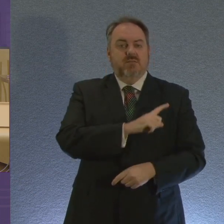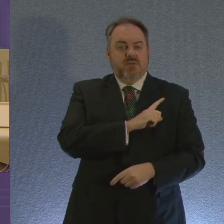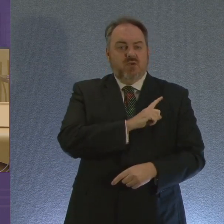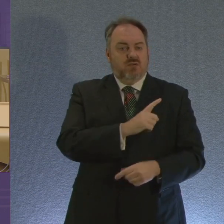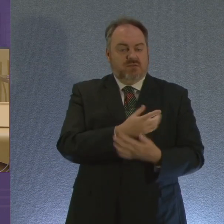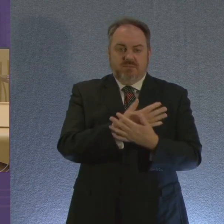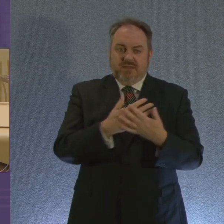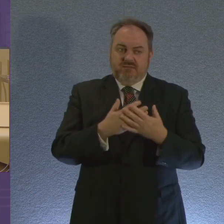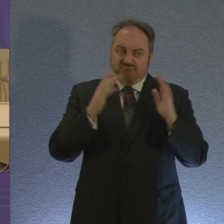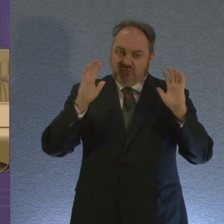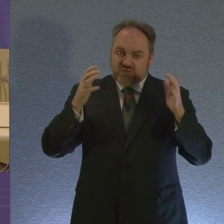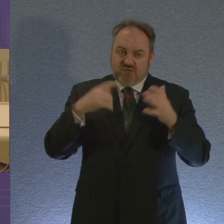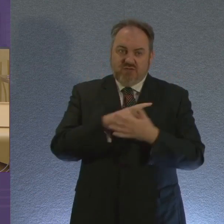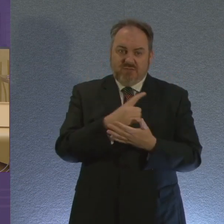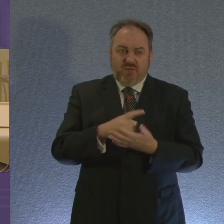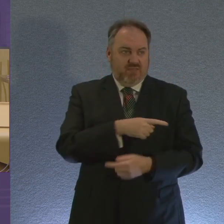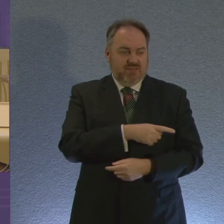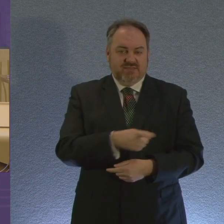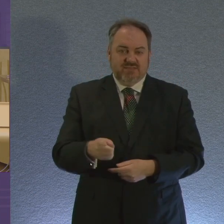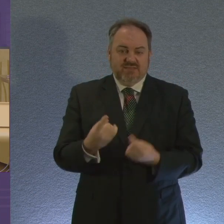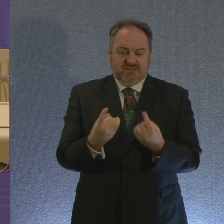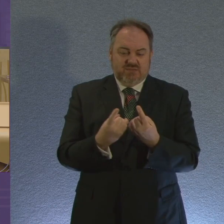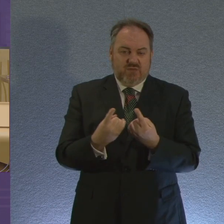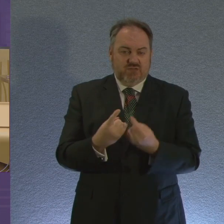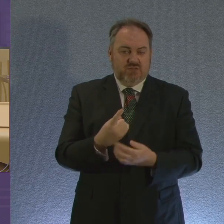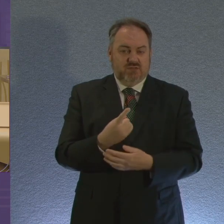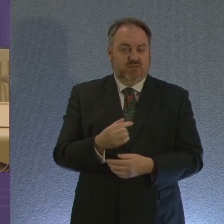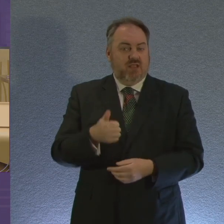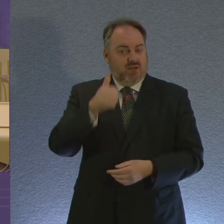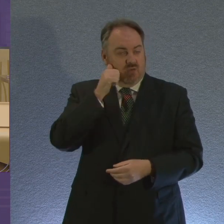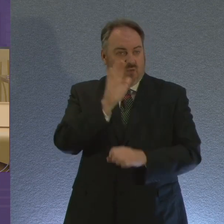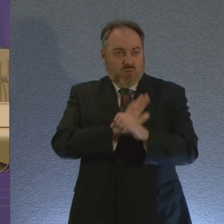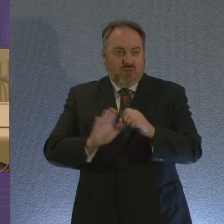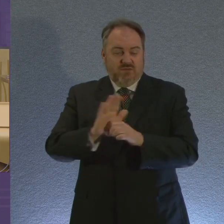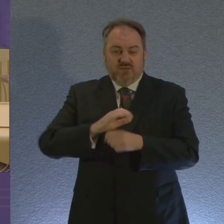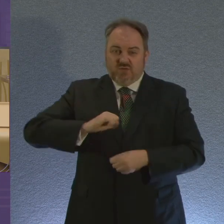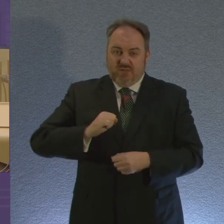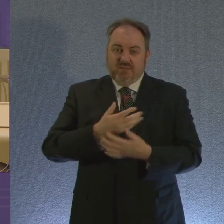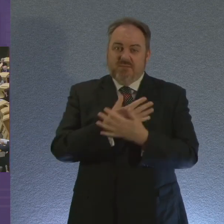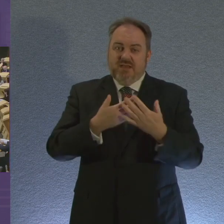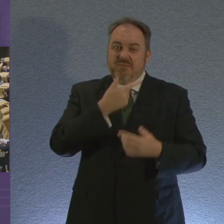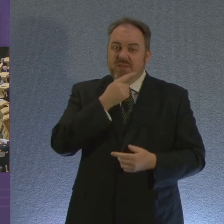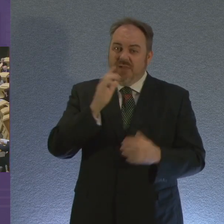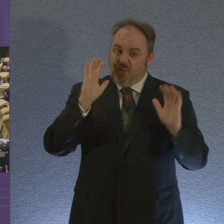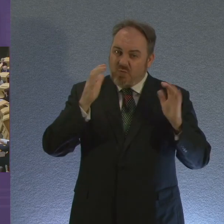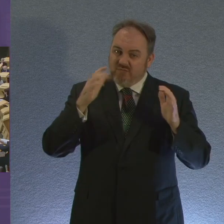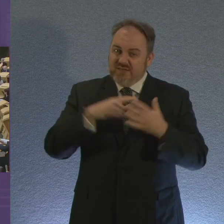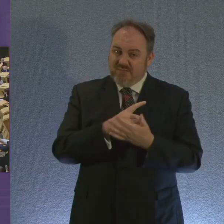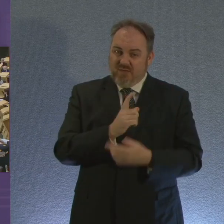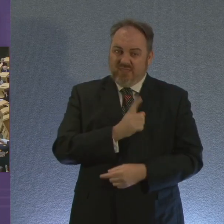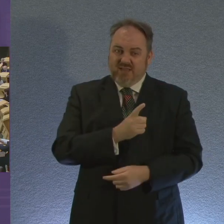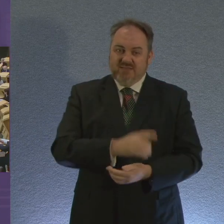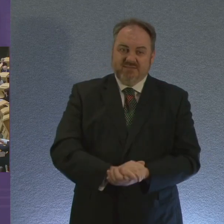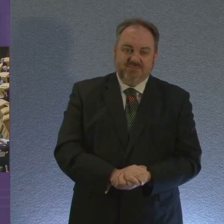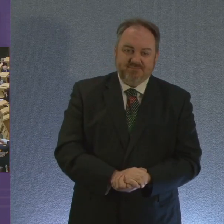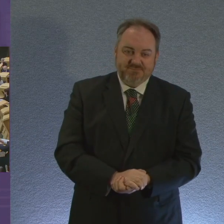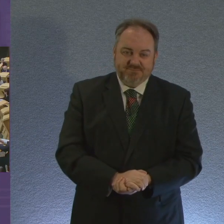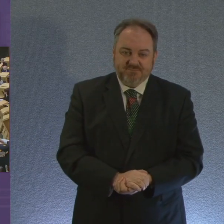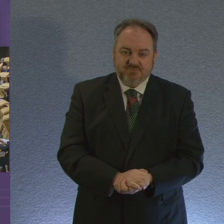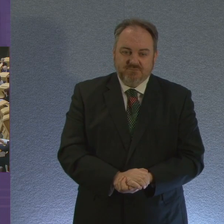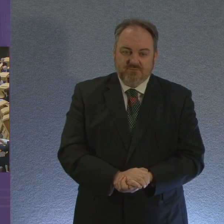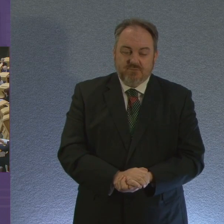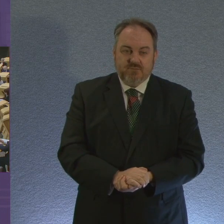for all the tenants, certainly not just in my constituency, but across Scotland. Okay. Thank you very much. Thank